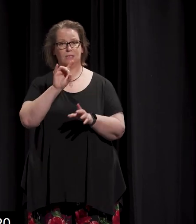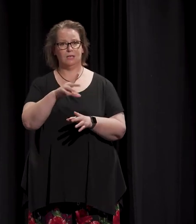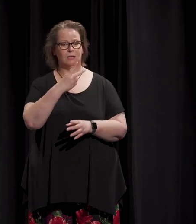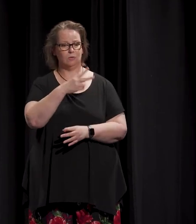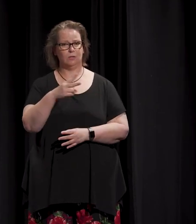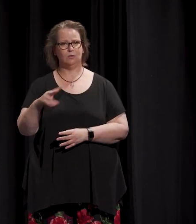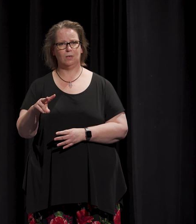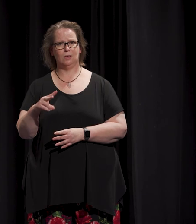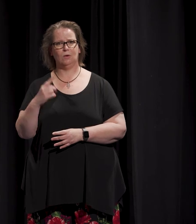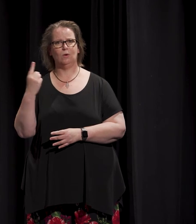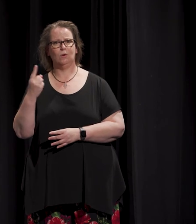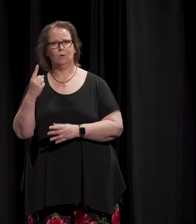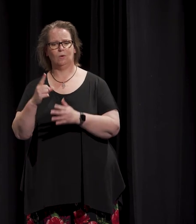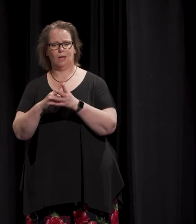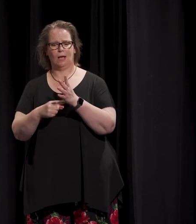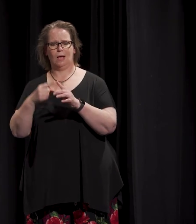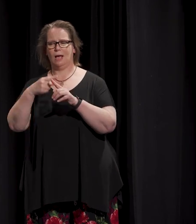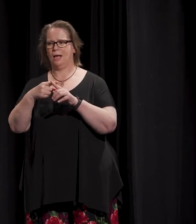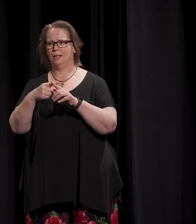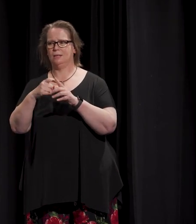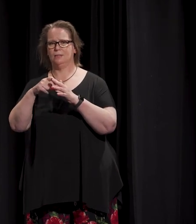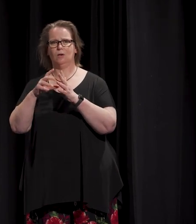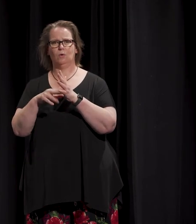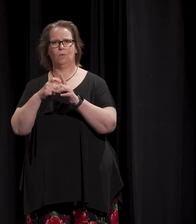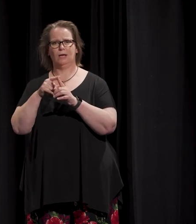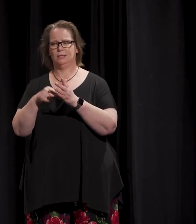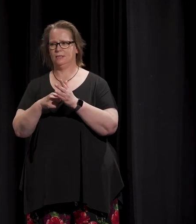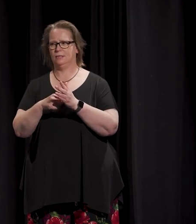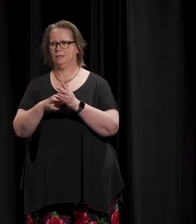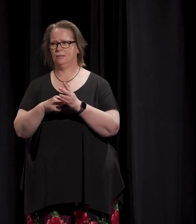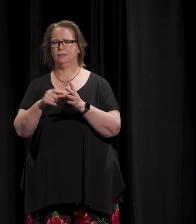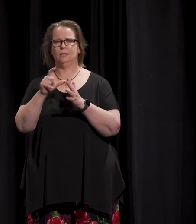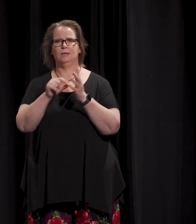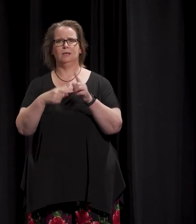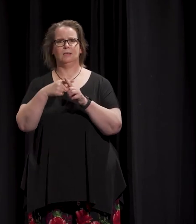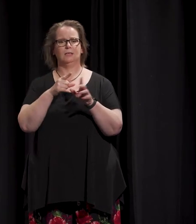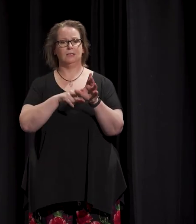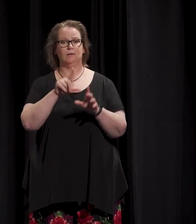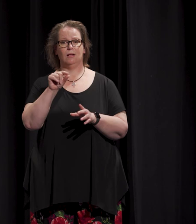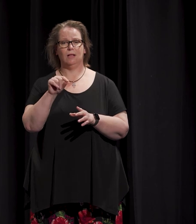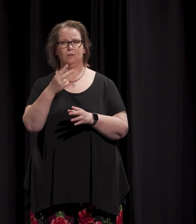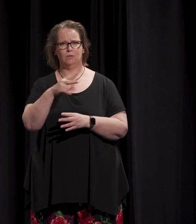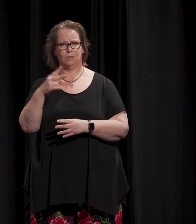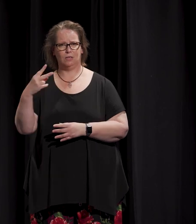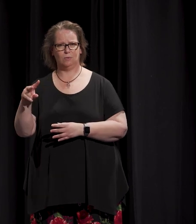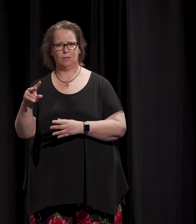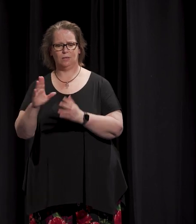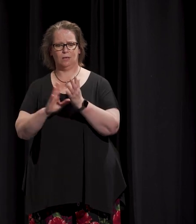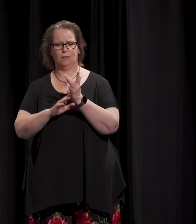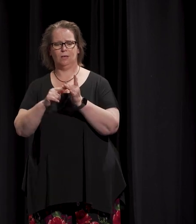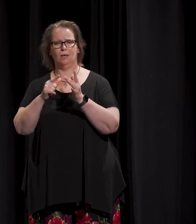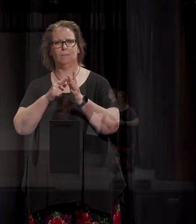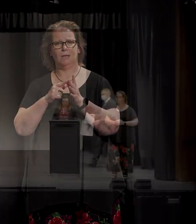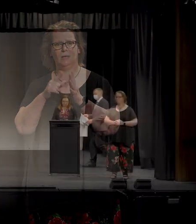2020 is Alex Kuat. The Dux of Year 11 for 2020 is Mia